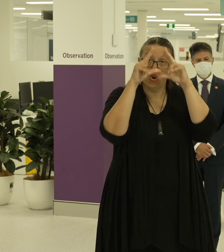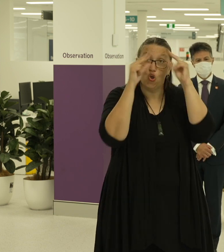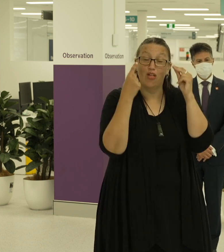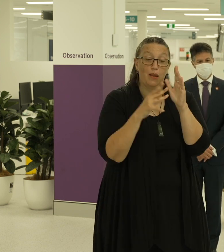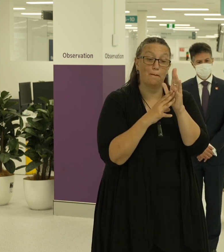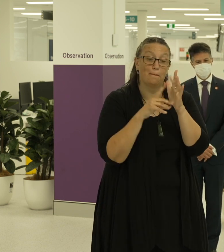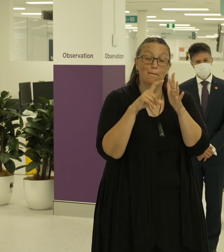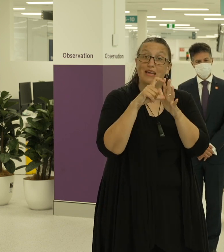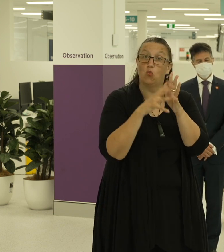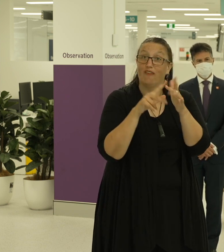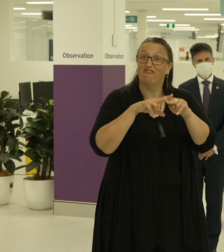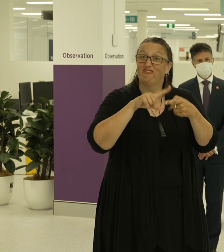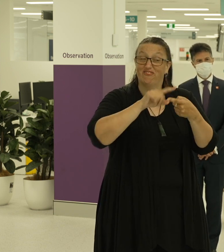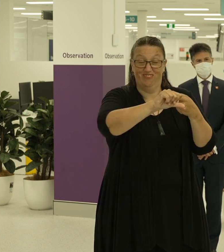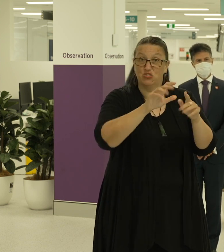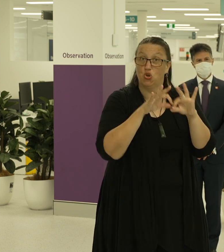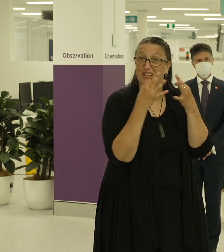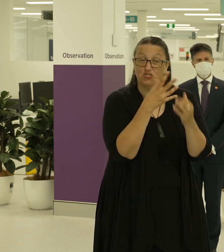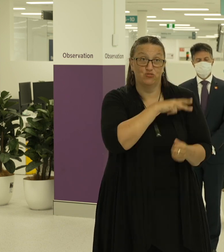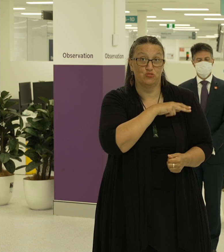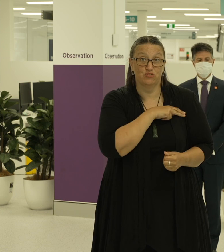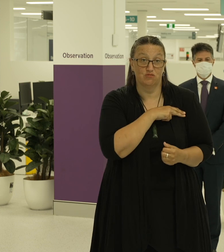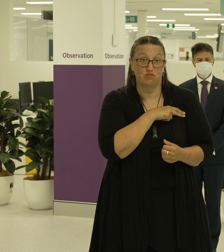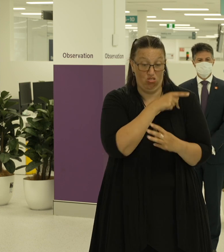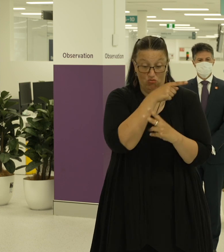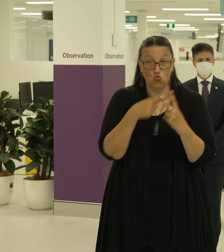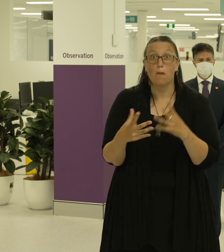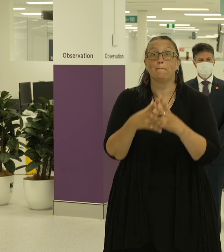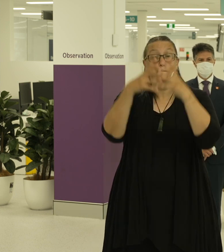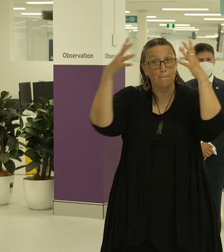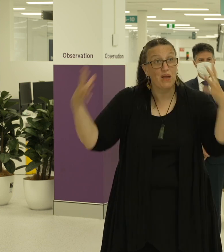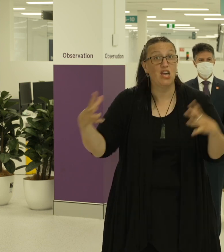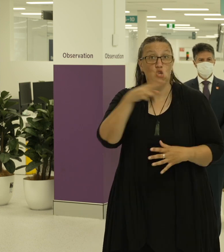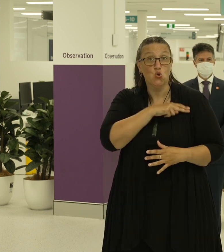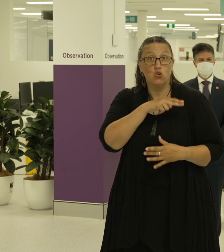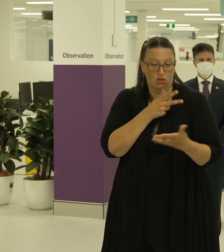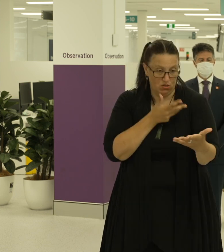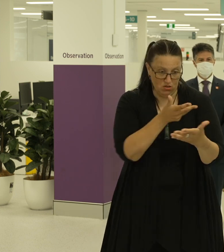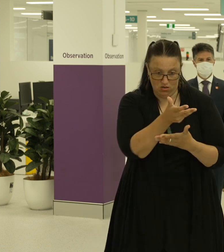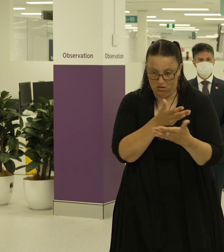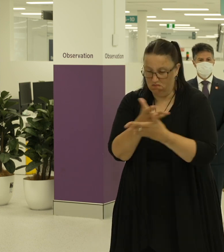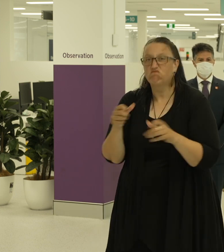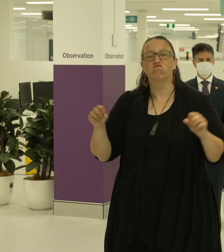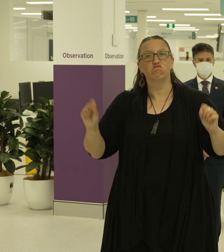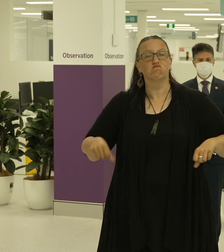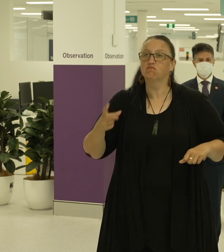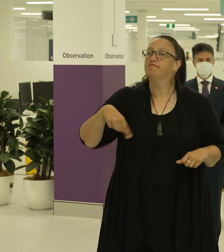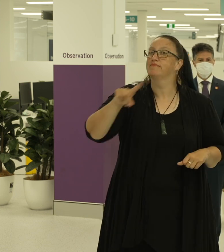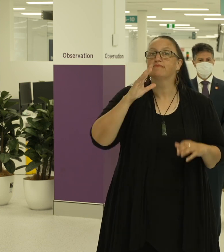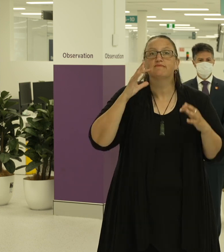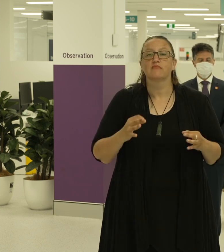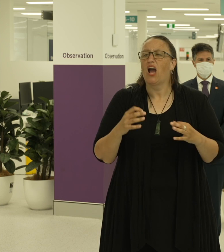Midwives Association, who represent nurses and midwives. And the view is that nurses and midwives and frontline health staff,